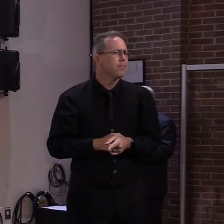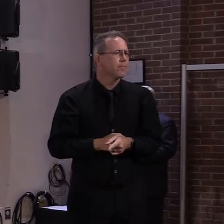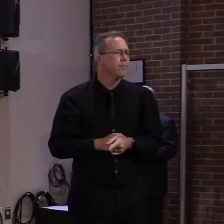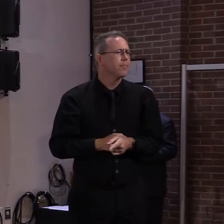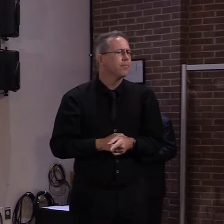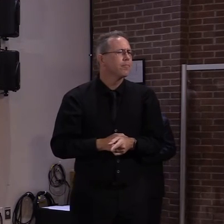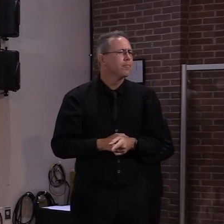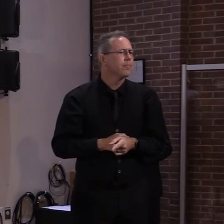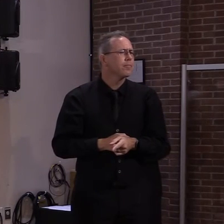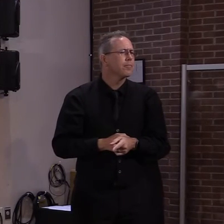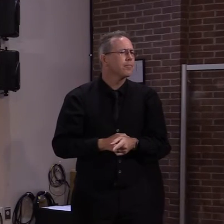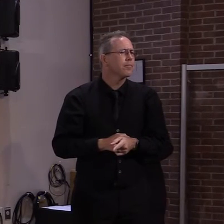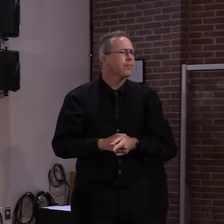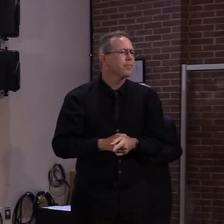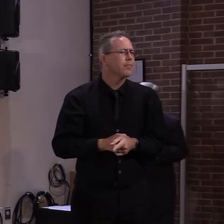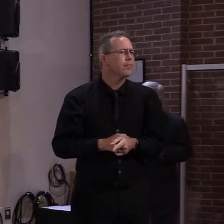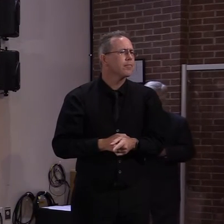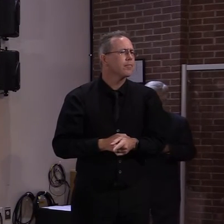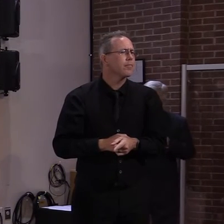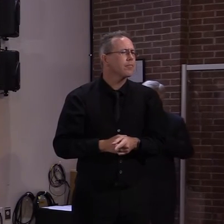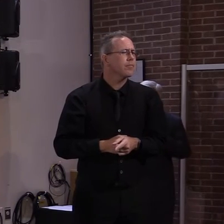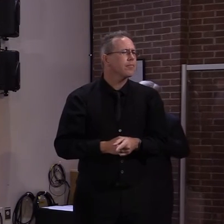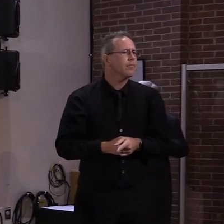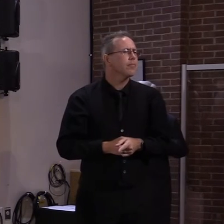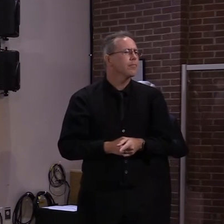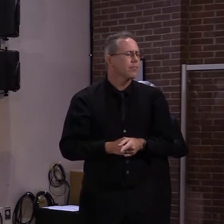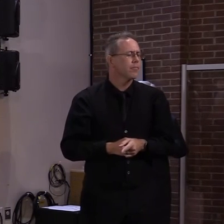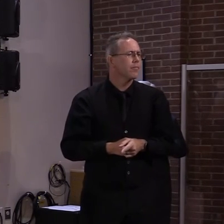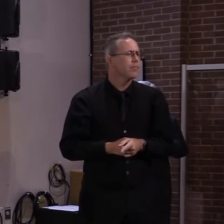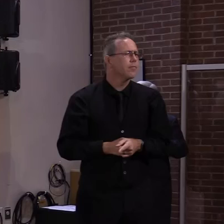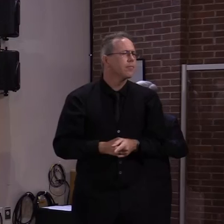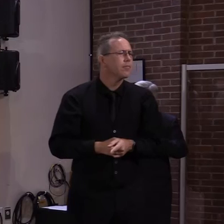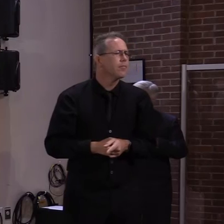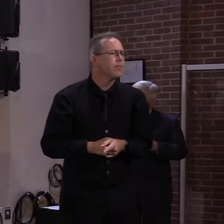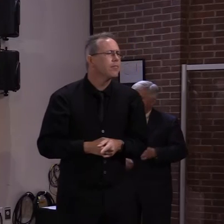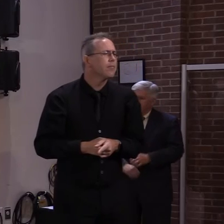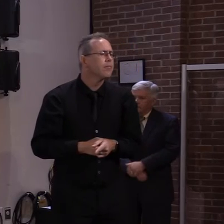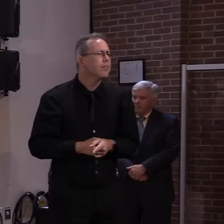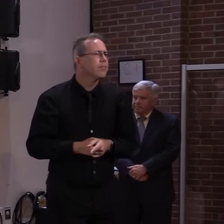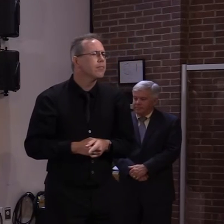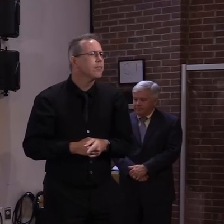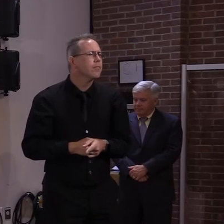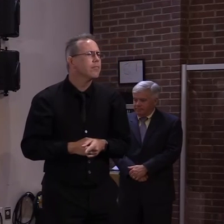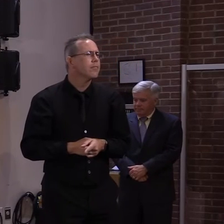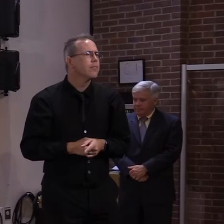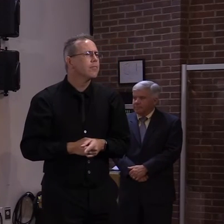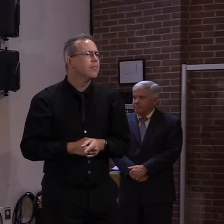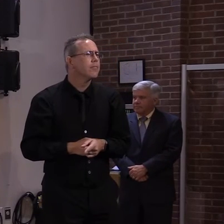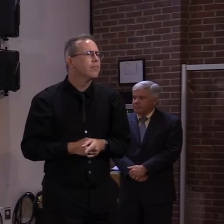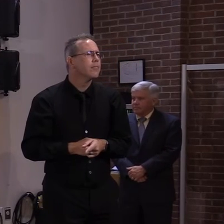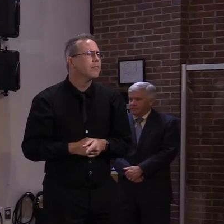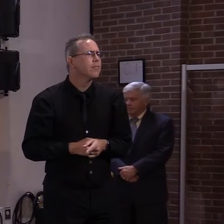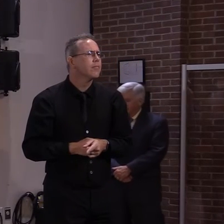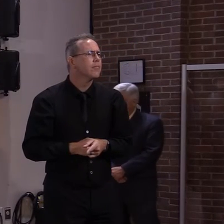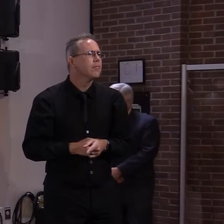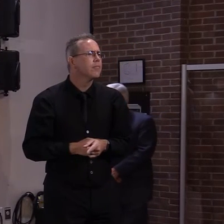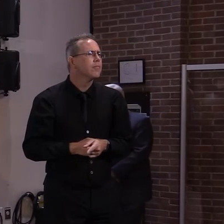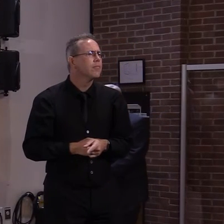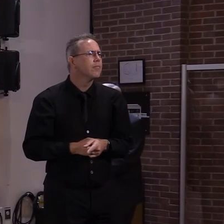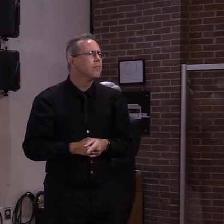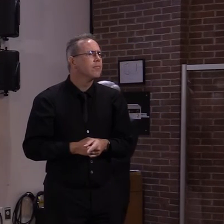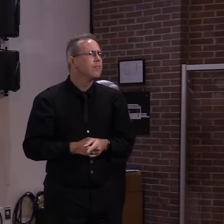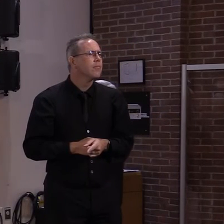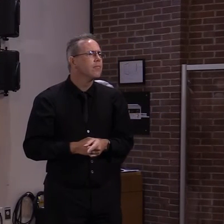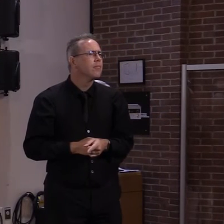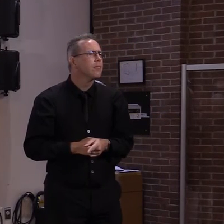at pop-up sites later this week, we want to be able to tell people exactly when they'll be able to make these appointments for. Do you know which day